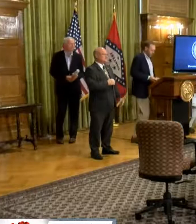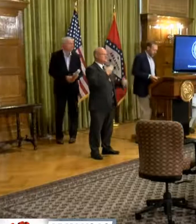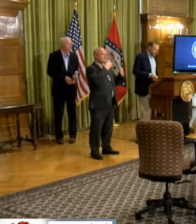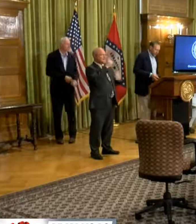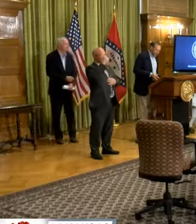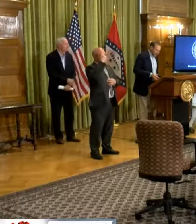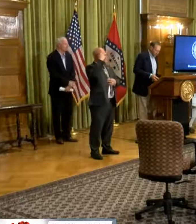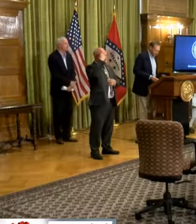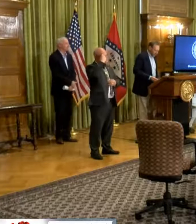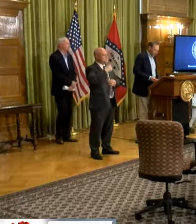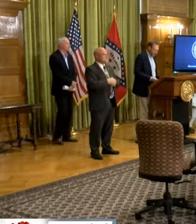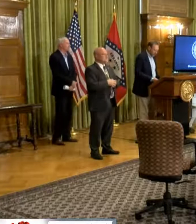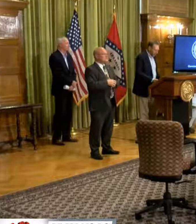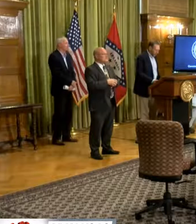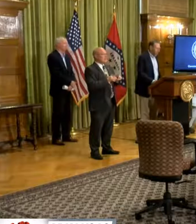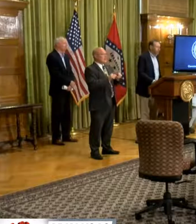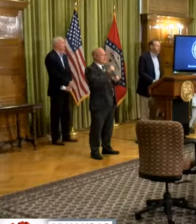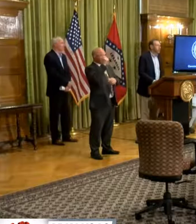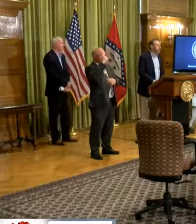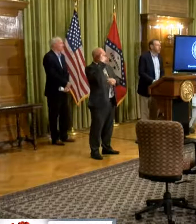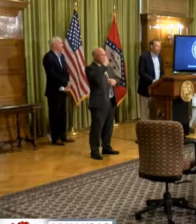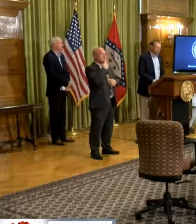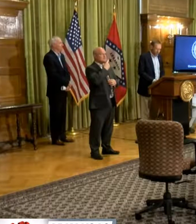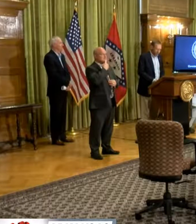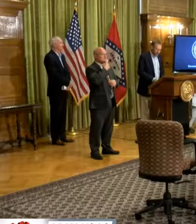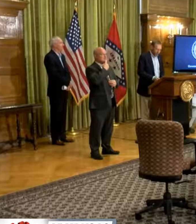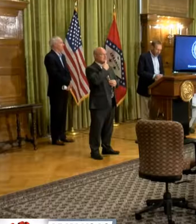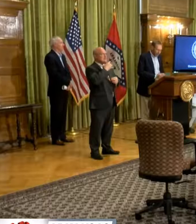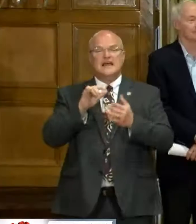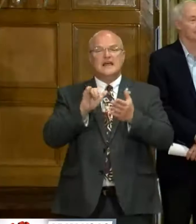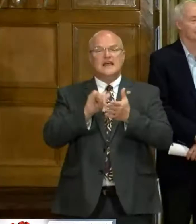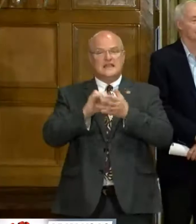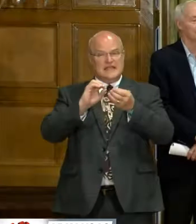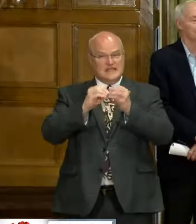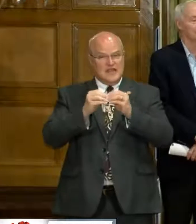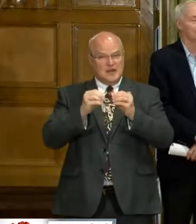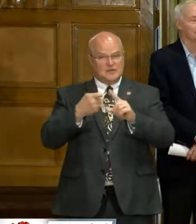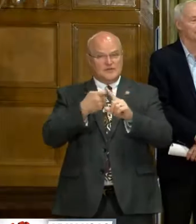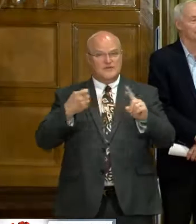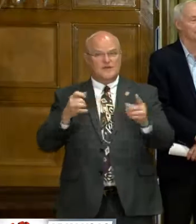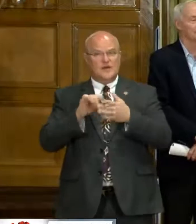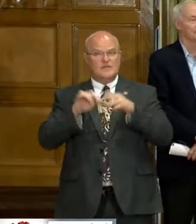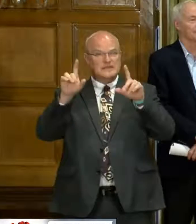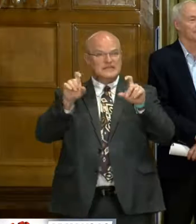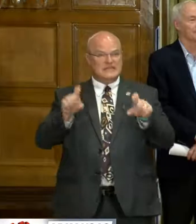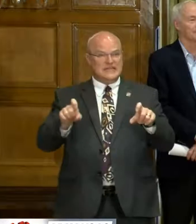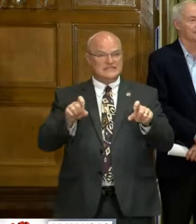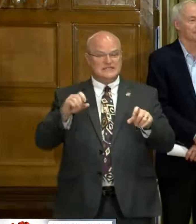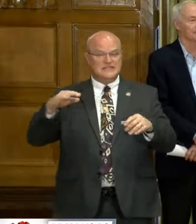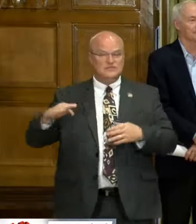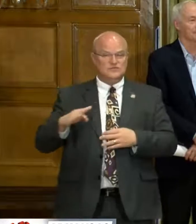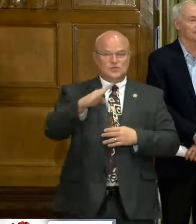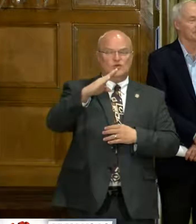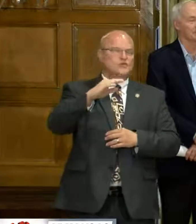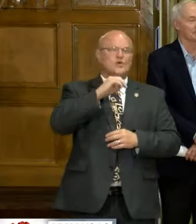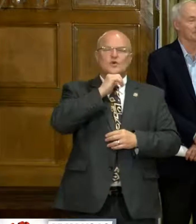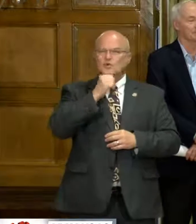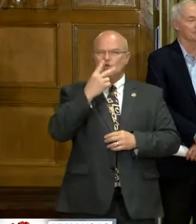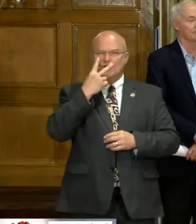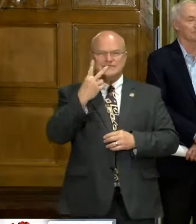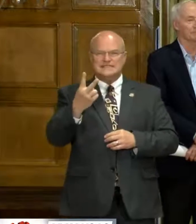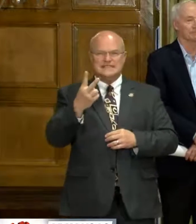Thank you, Governor. As the Governor mentioned, the numbers from the testing surge we won't